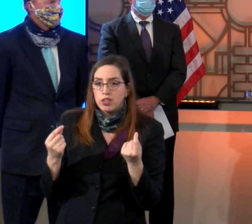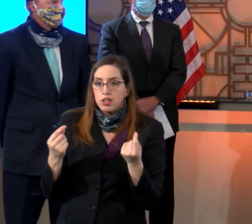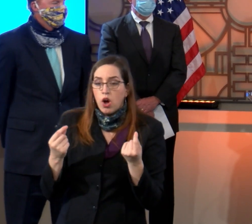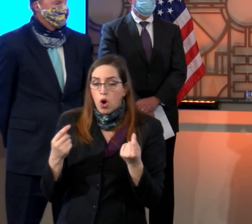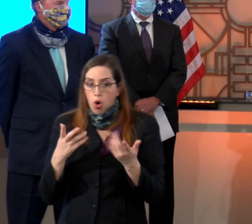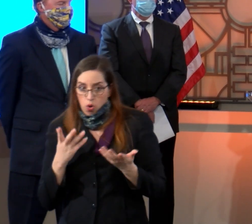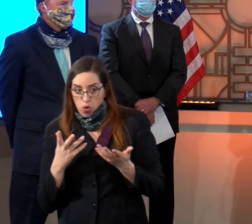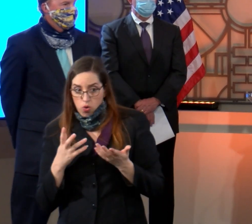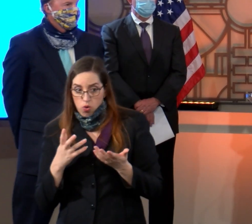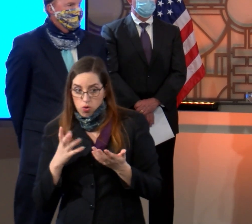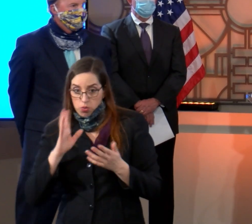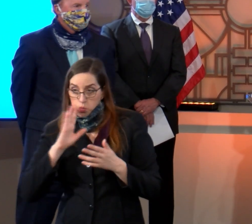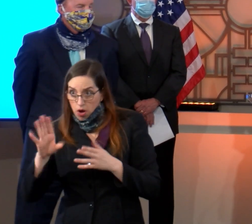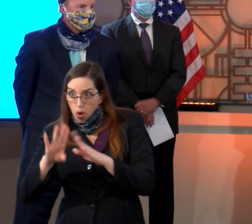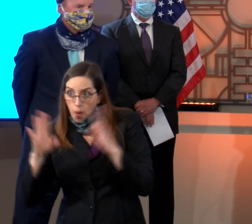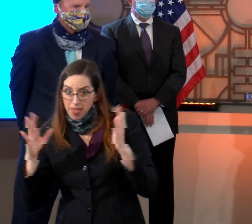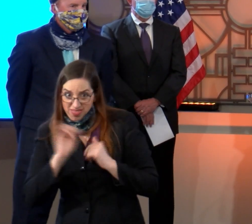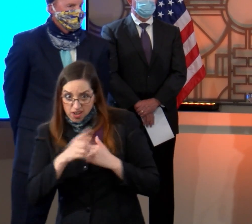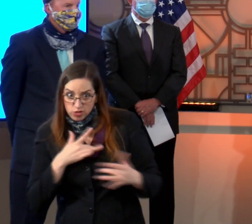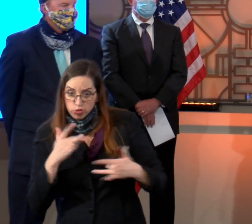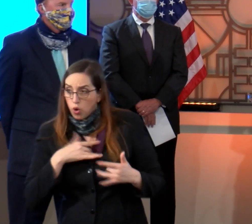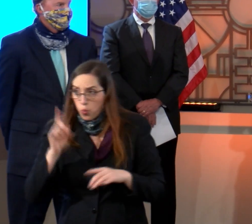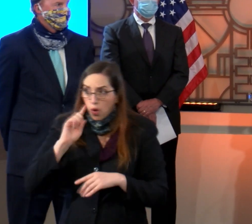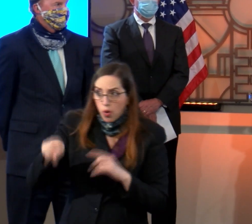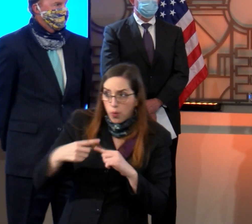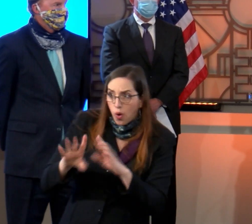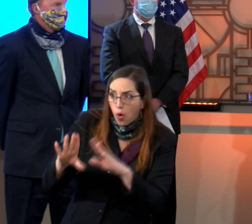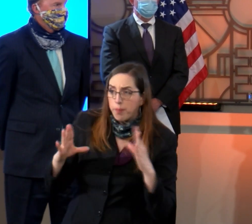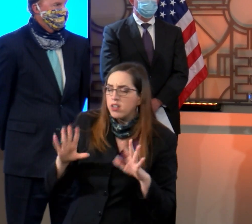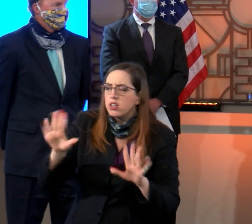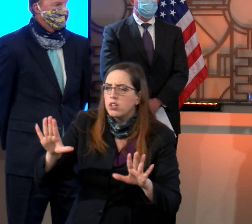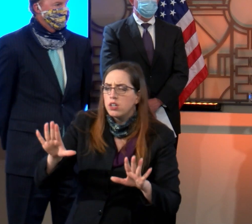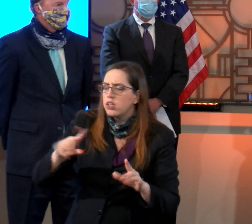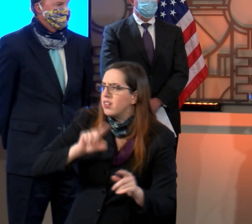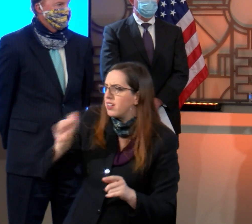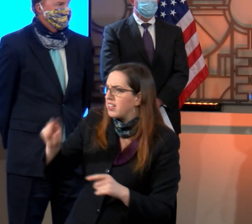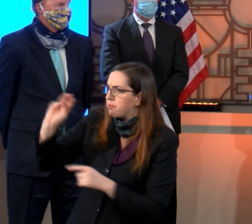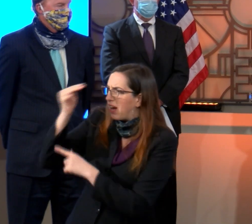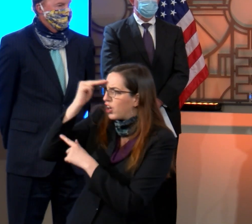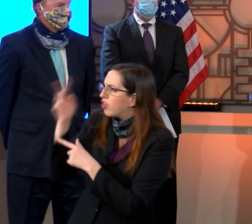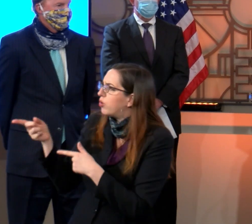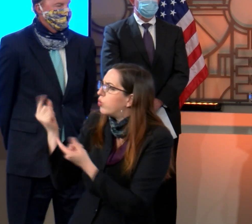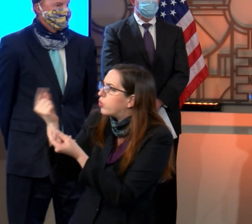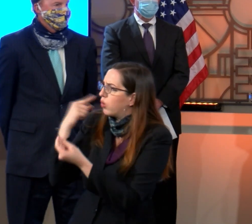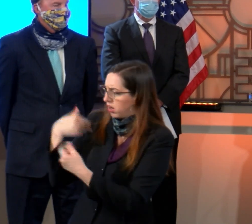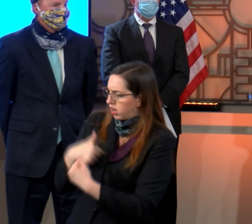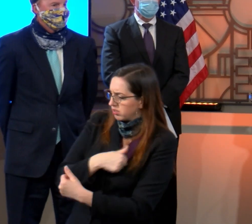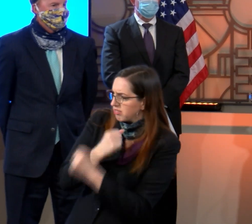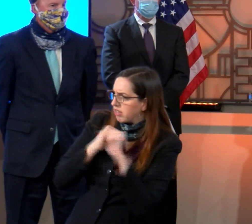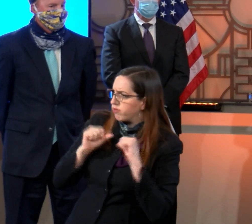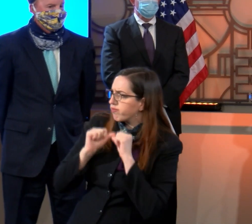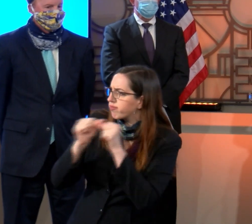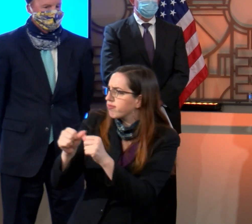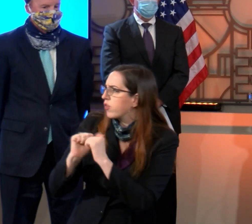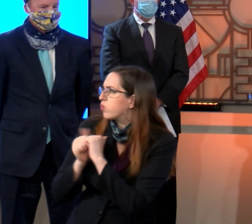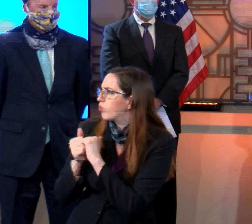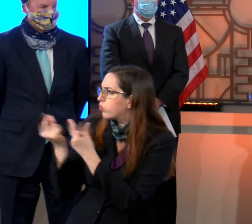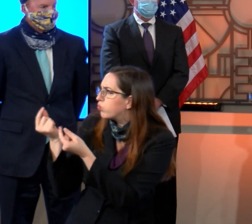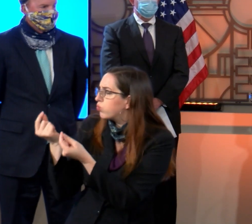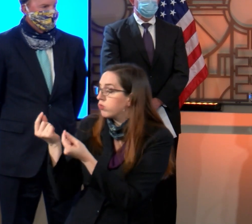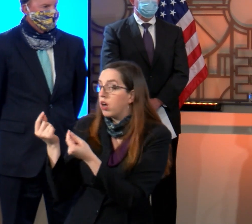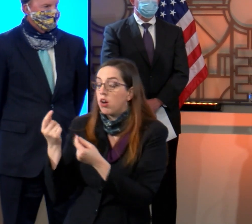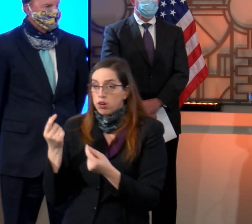going to open, but Mayor, tell me, what are you going to do to keep us safe? And as long as these